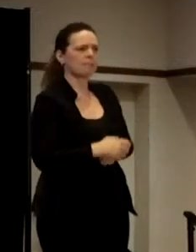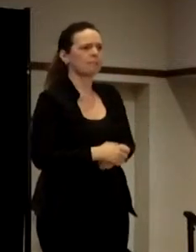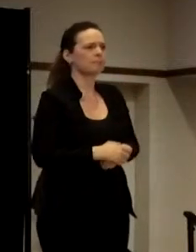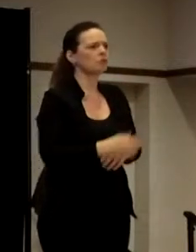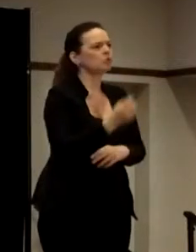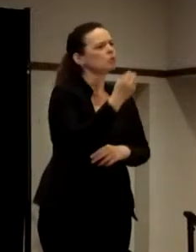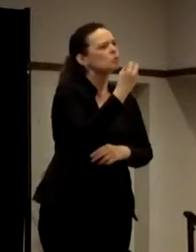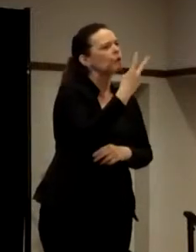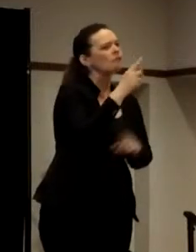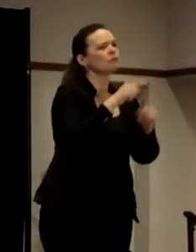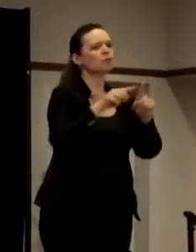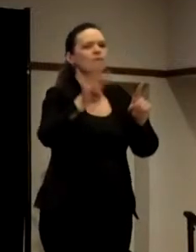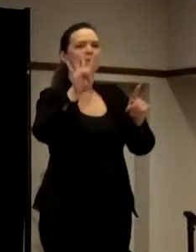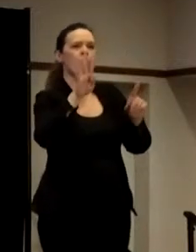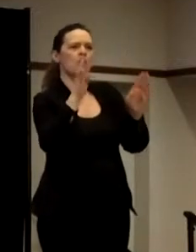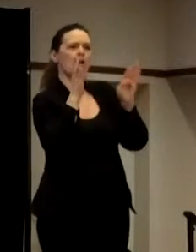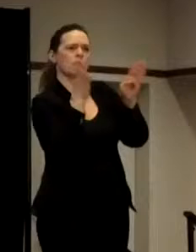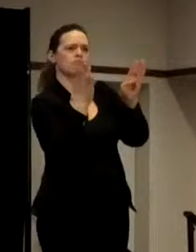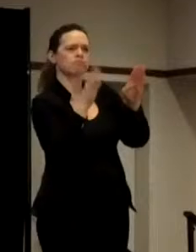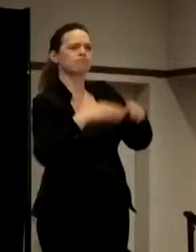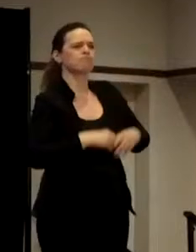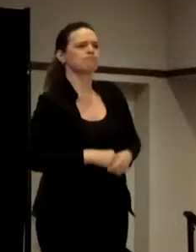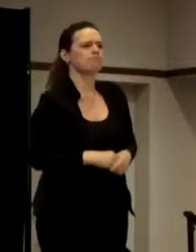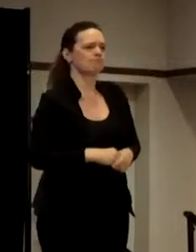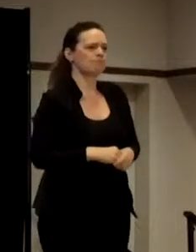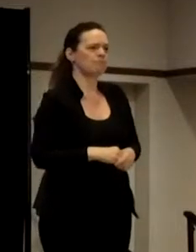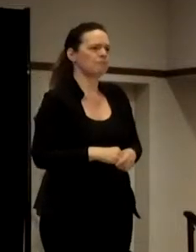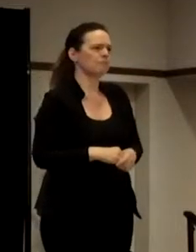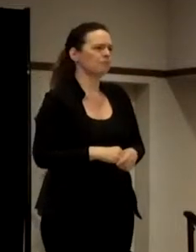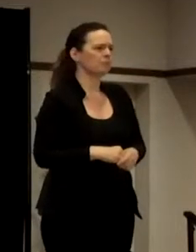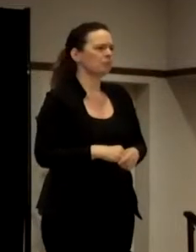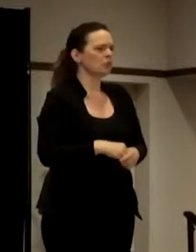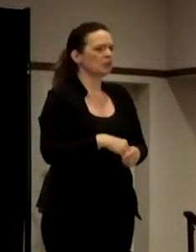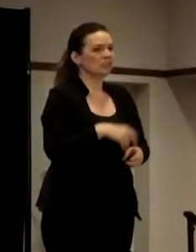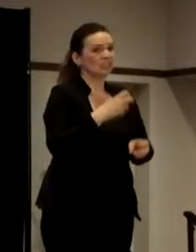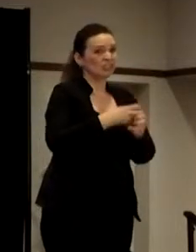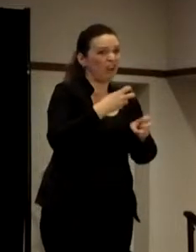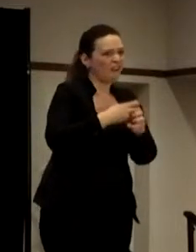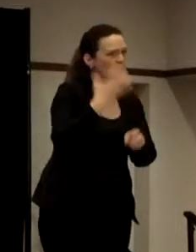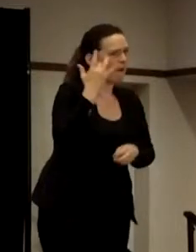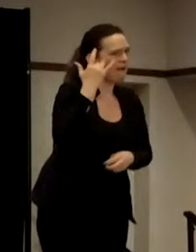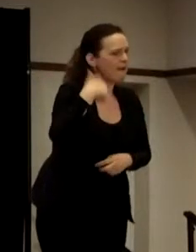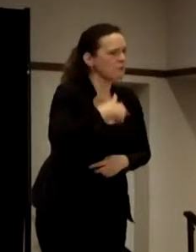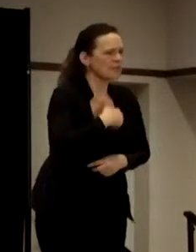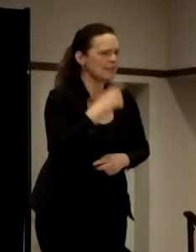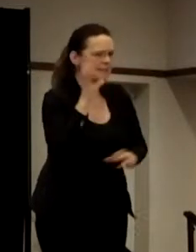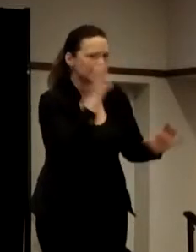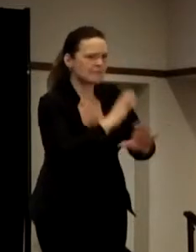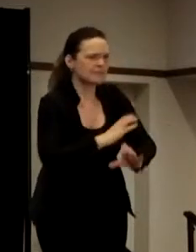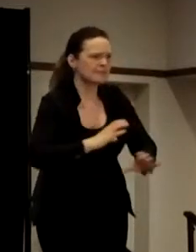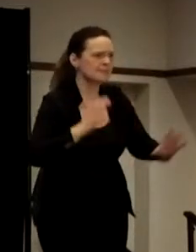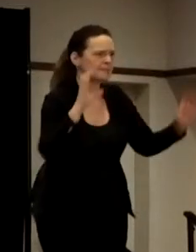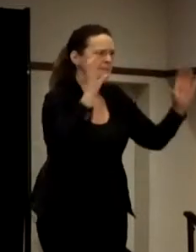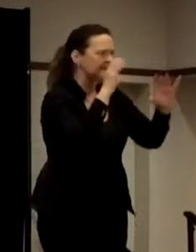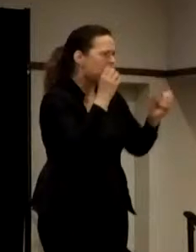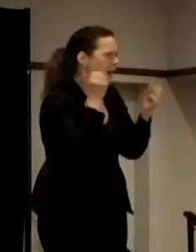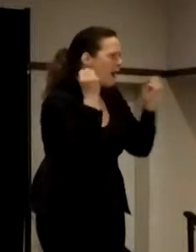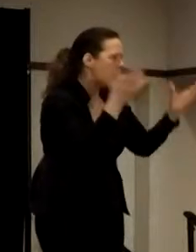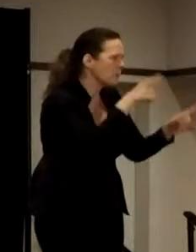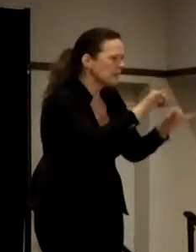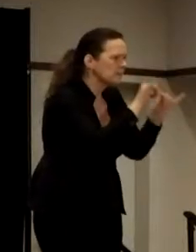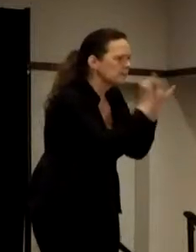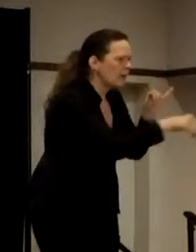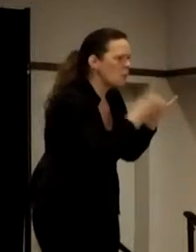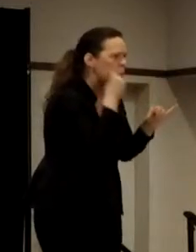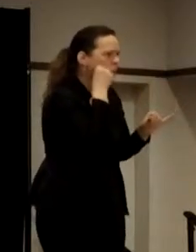up to the demand. It's tough to know how many folks are out there, and so that's what our goal is.